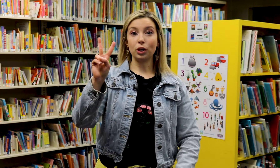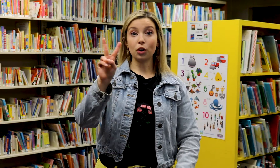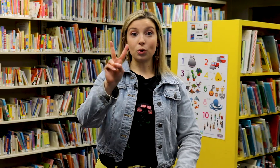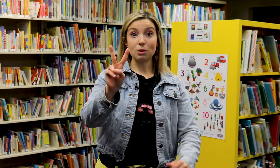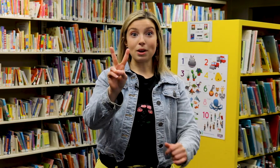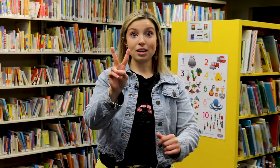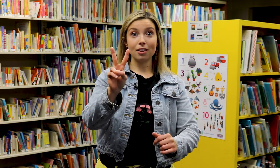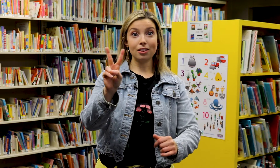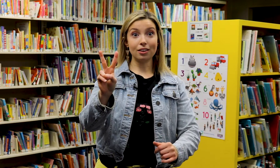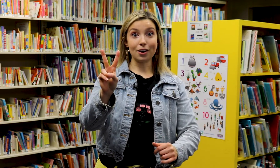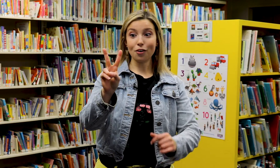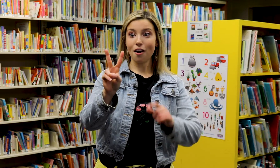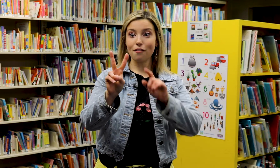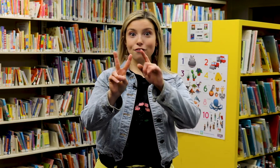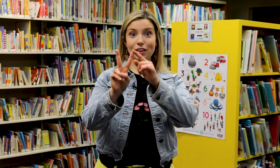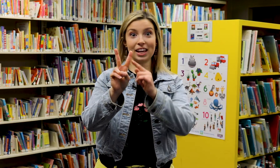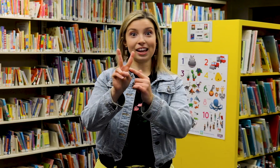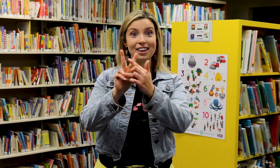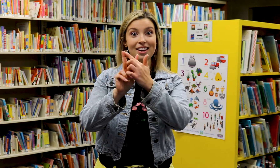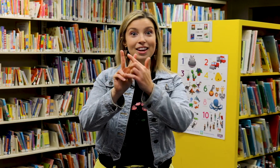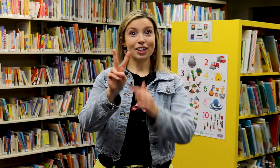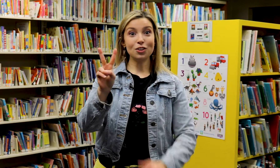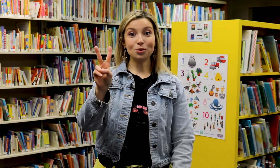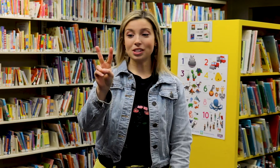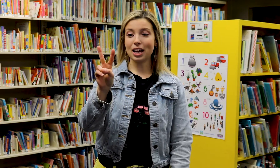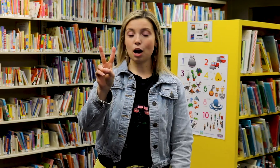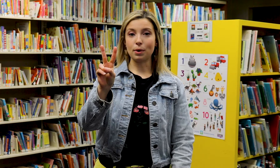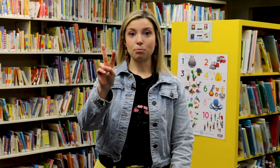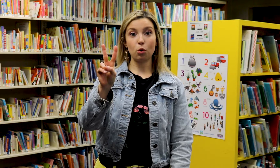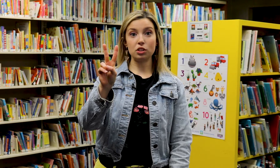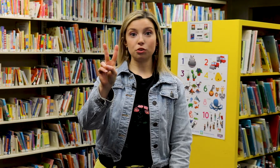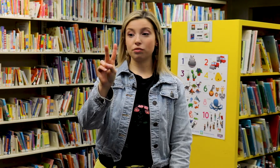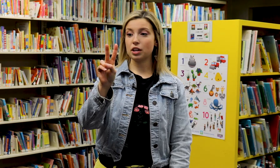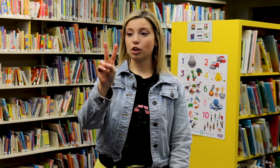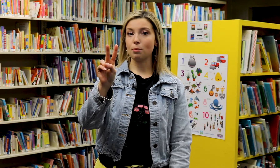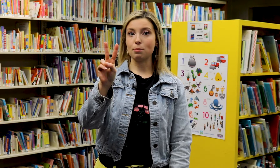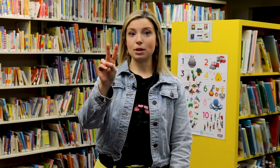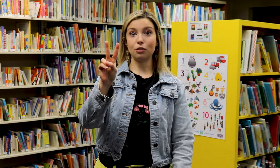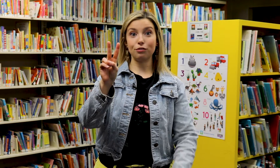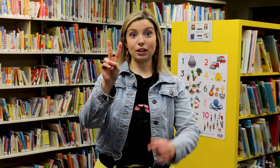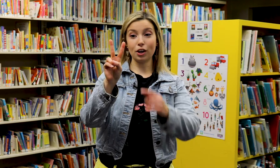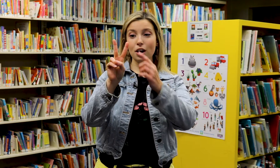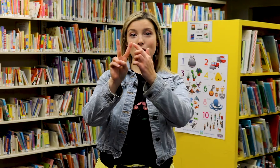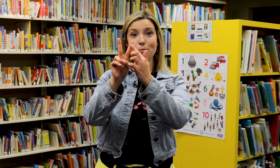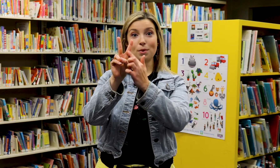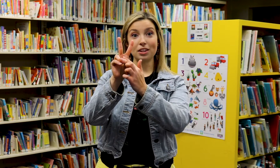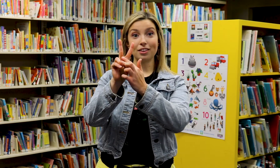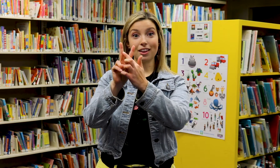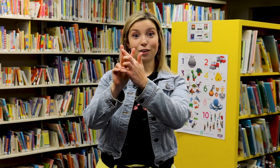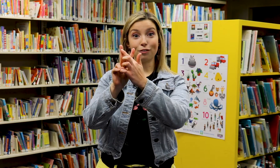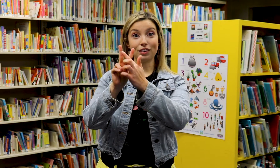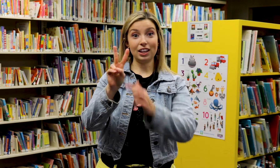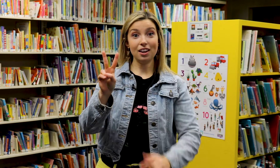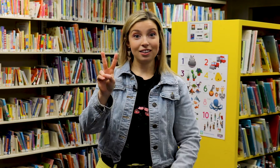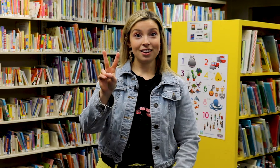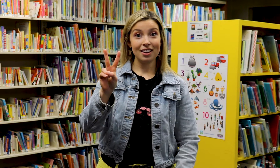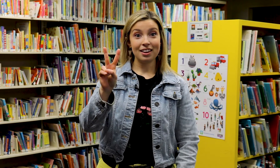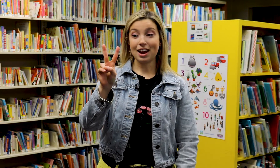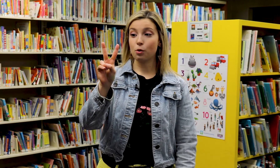going to make the letter V. Can you see how my pointer finger and my middle finger make the letter V? Now we